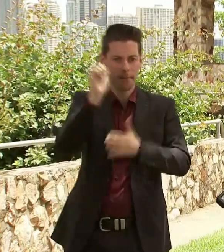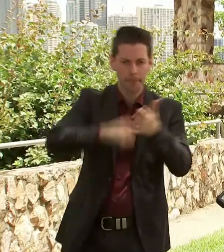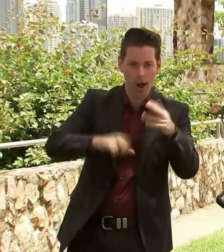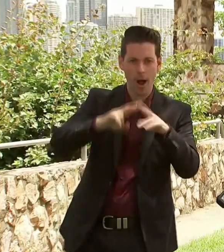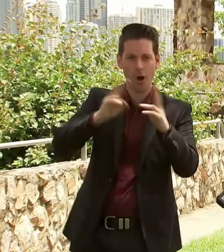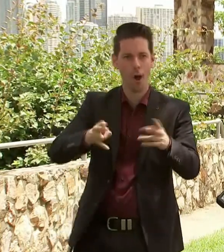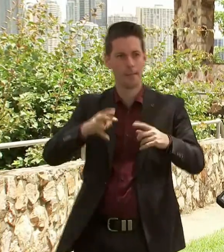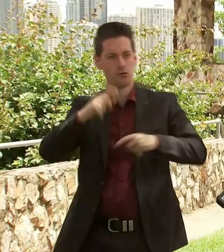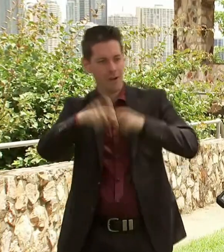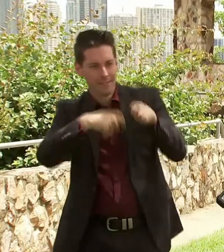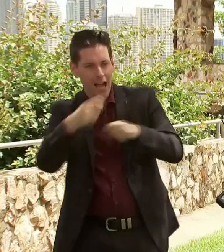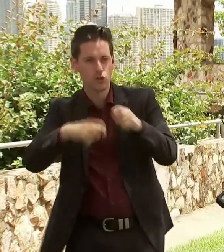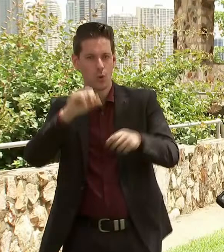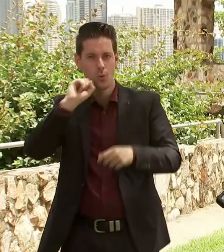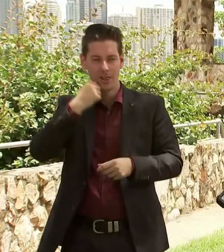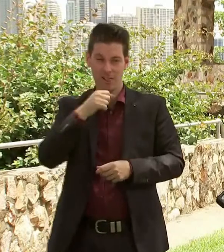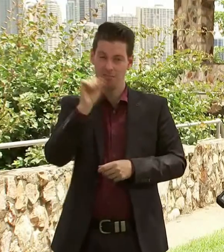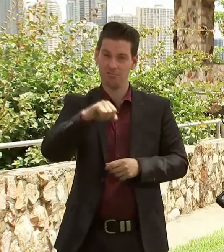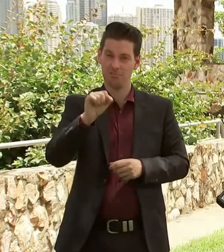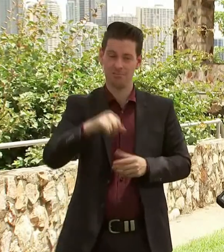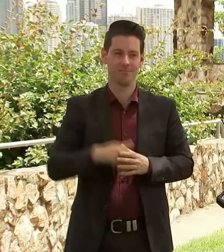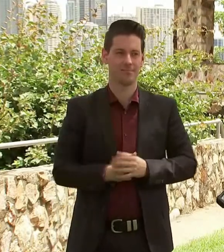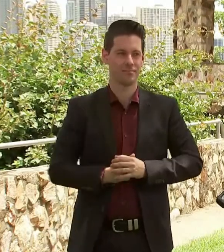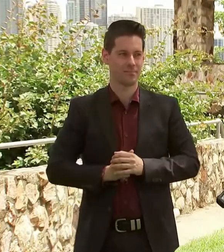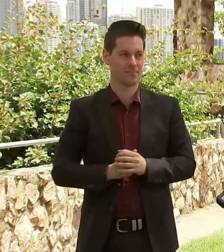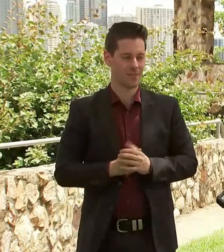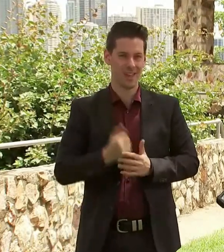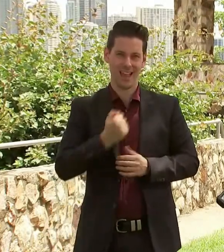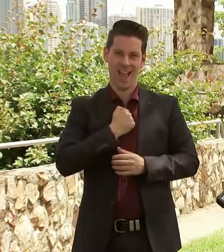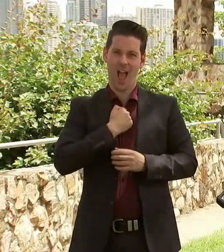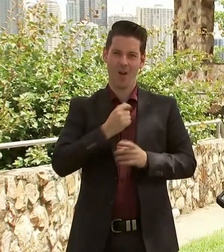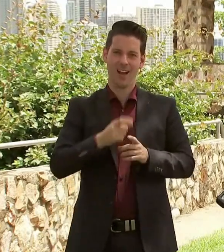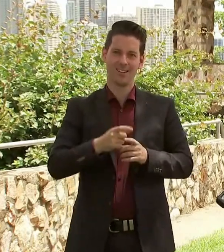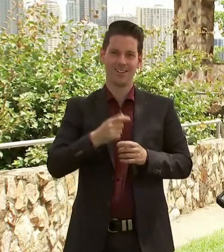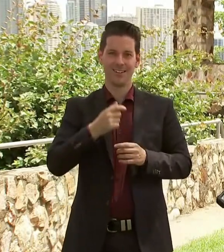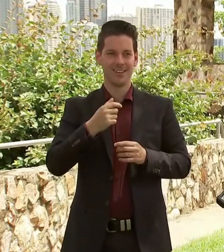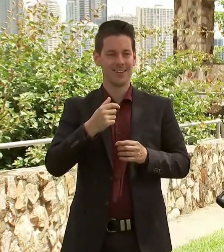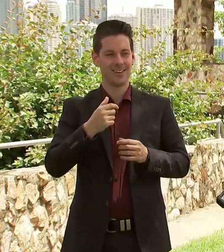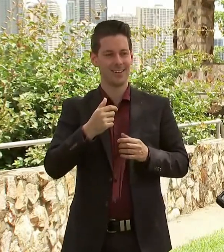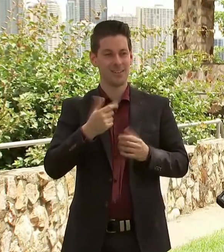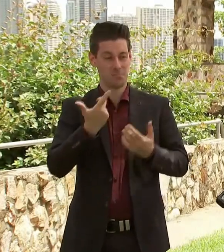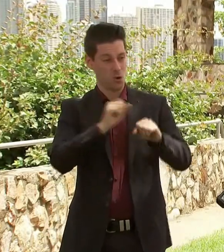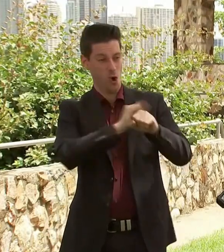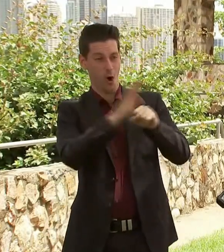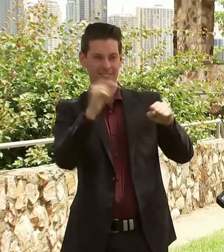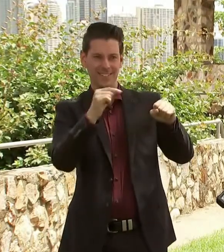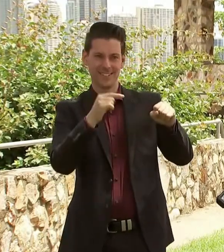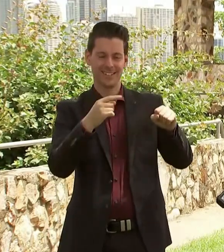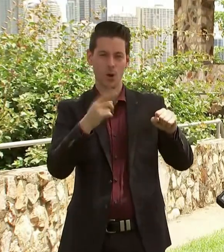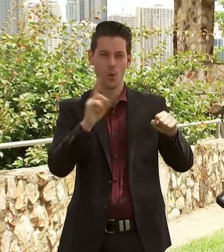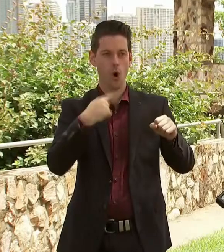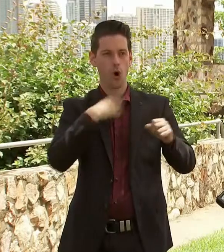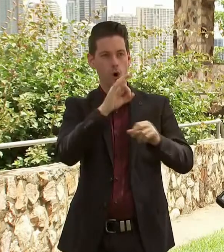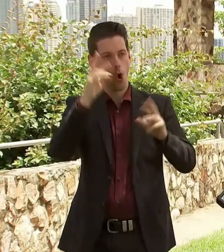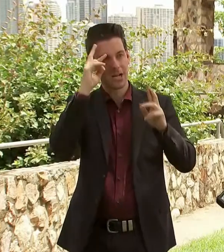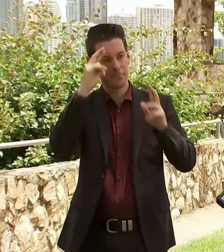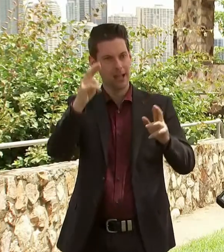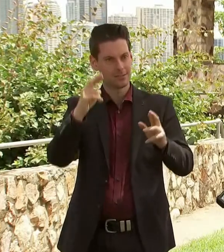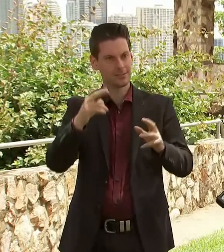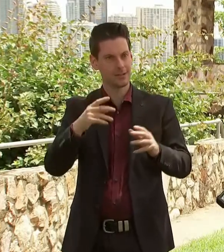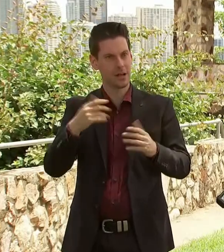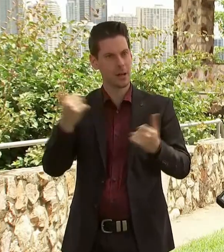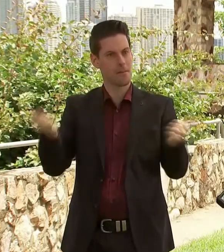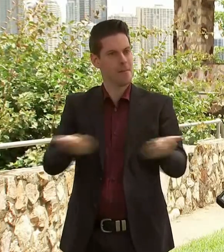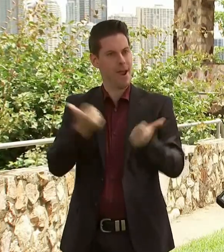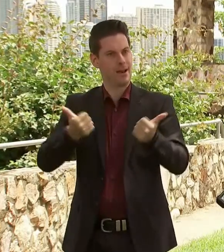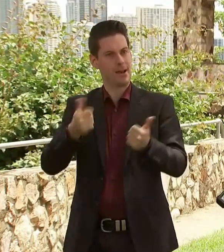homes? Yeah, that's been one of our challenges, obviously. One of the unanticipated consequences of COVID, the strong demand for